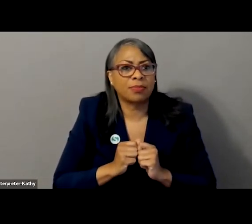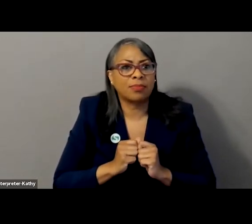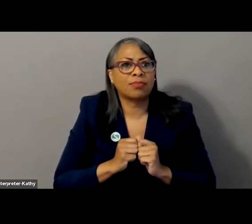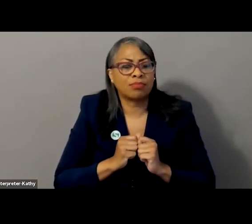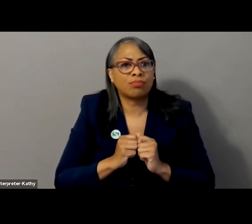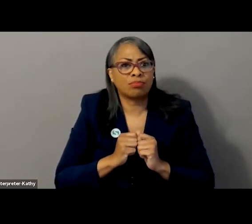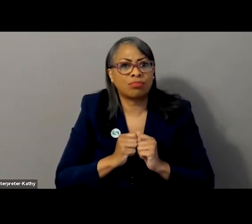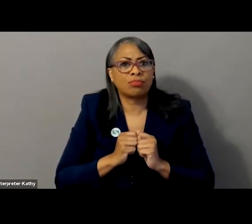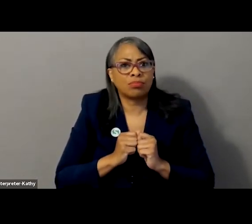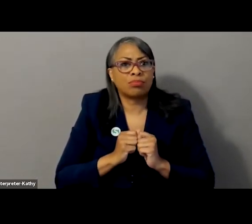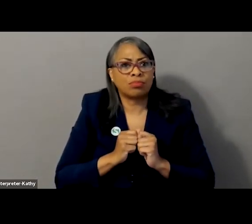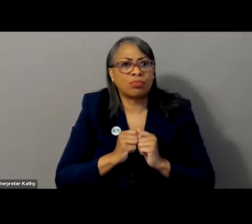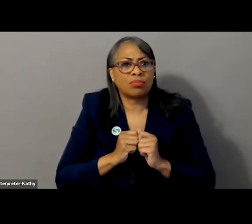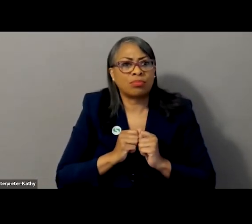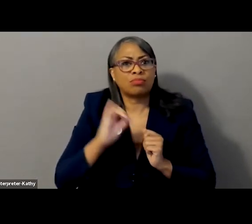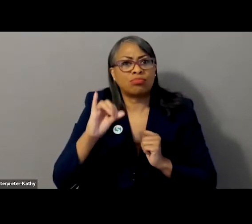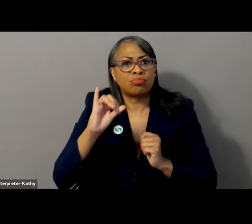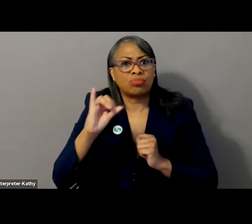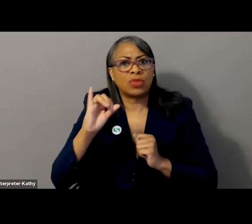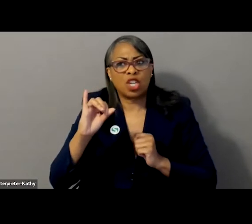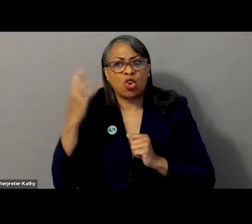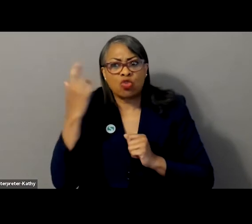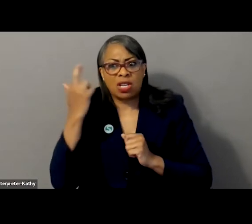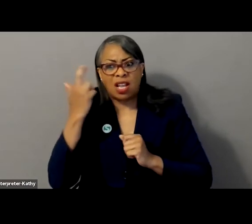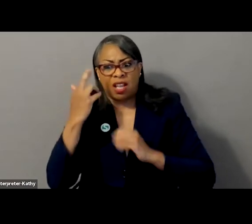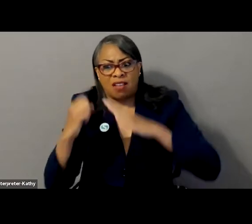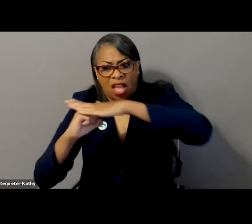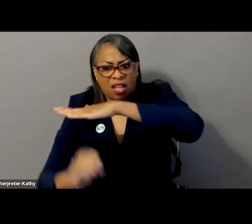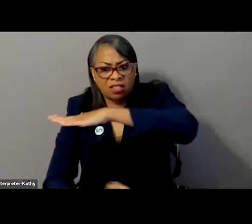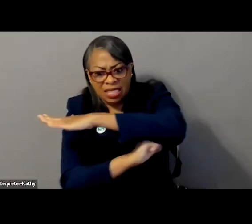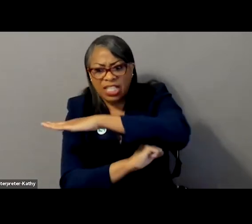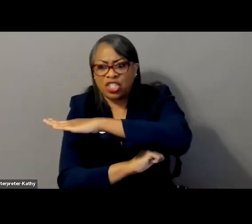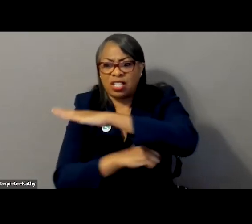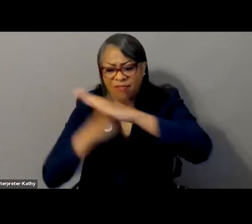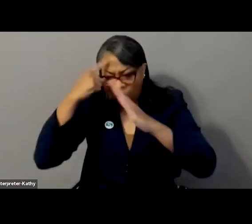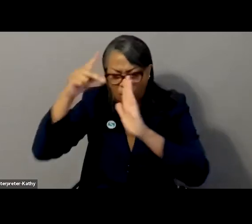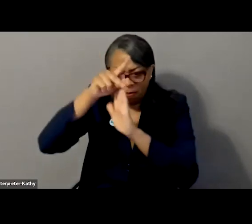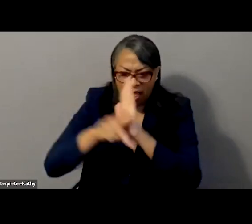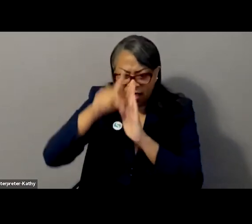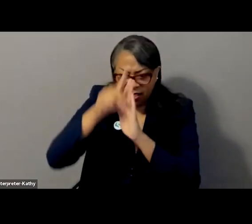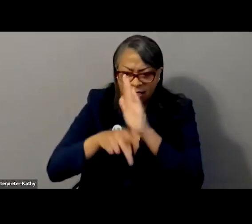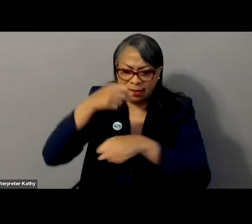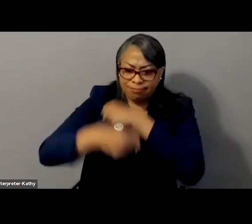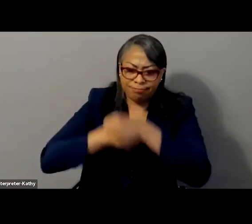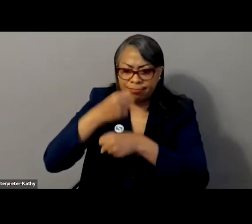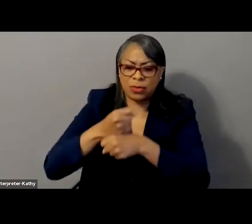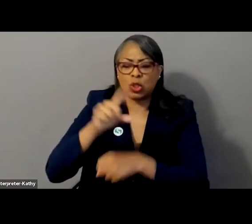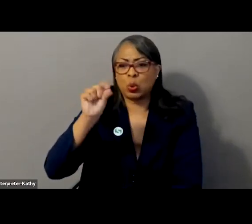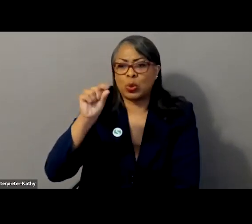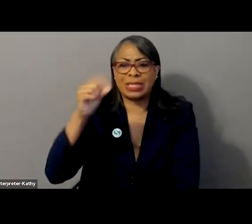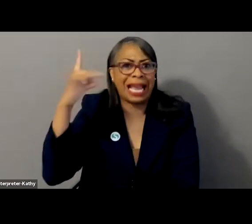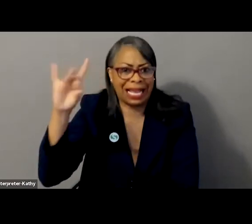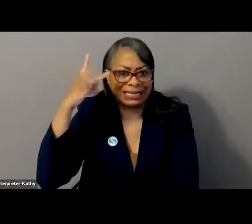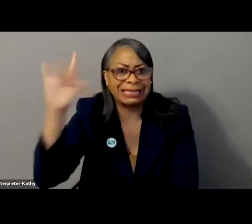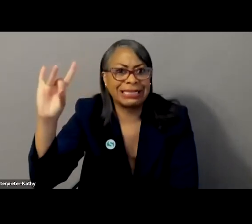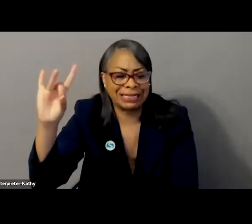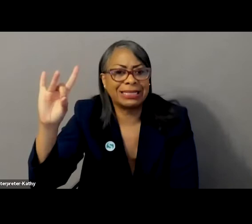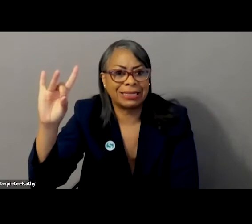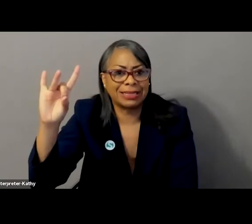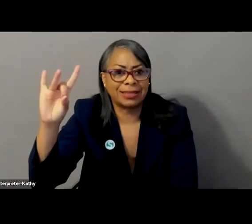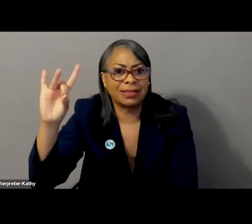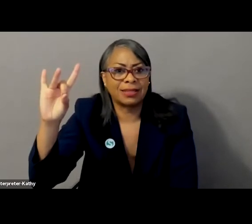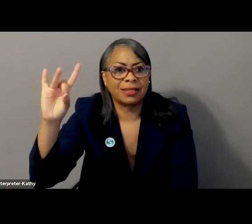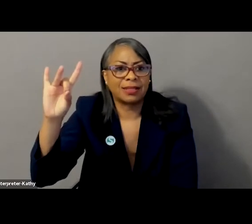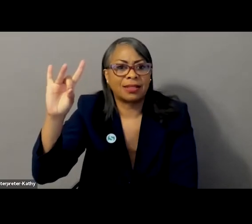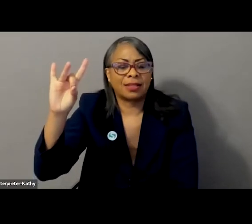realized in one way in the Foundations for Evidence-Based Policymaking Act of 2018, but in a sense,